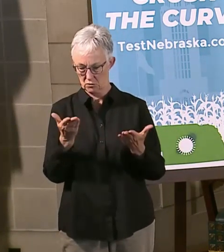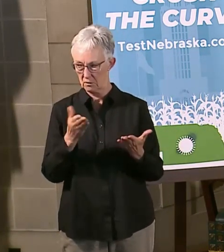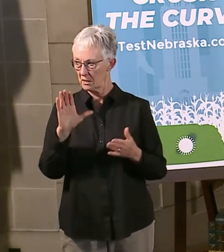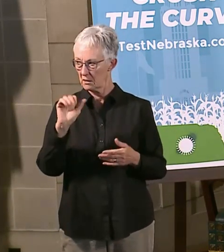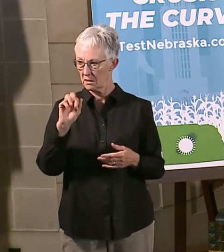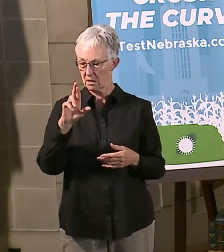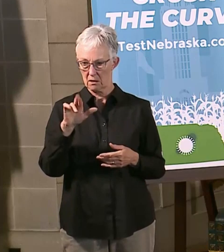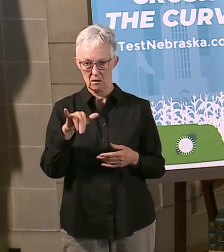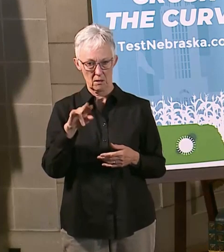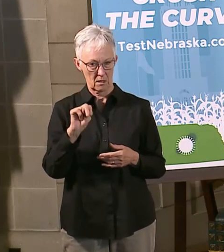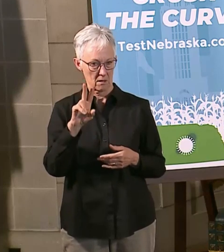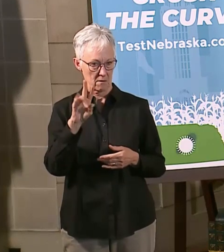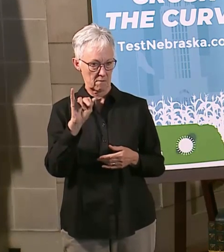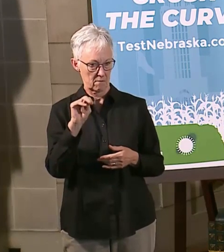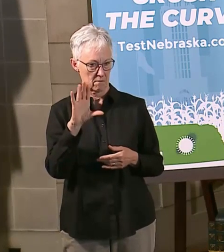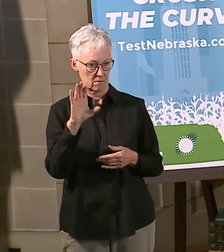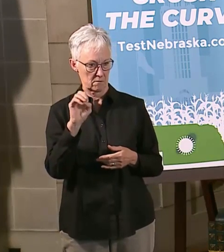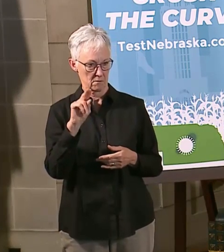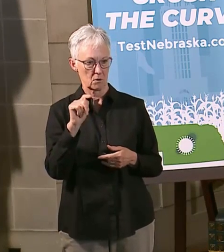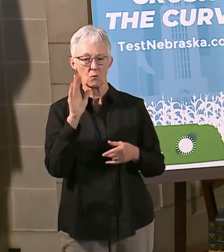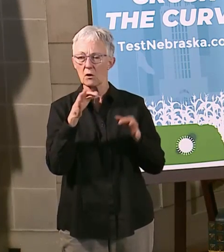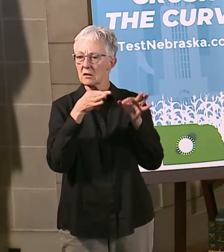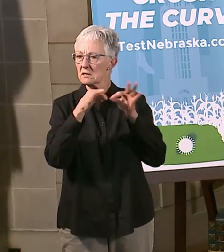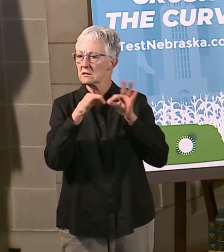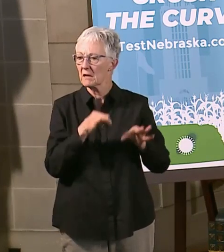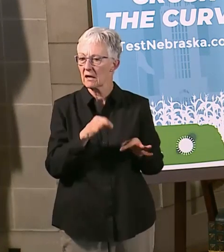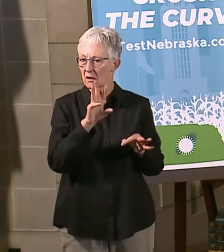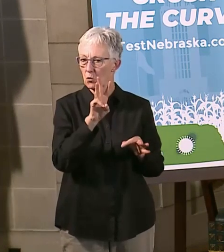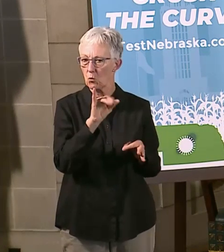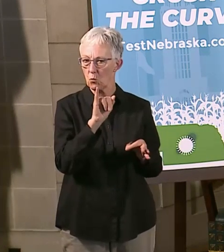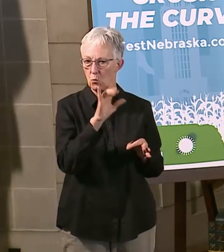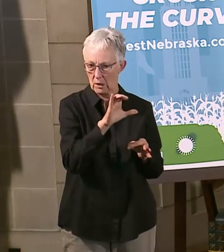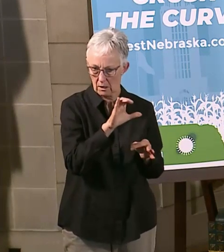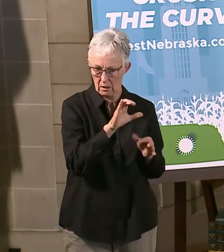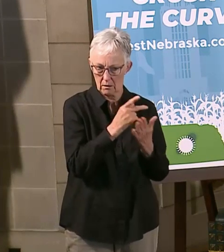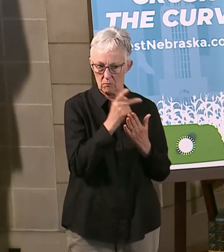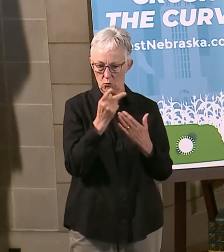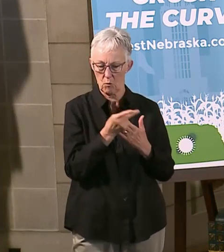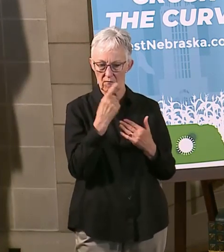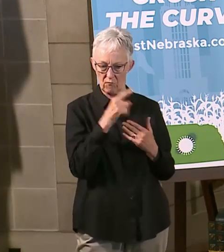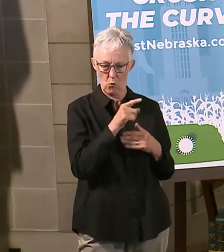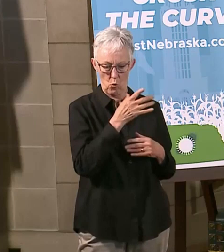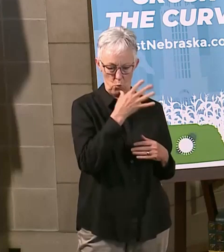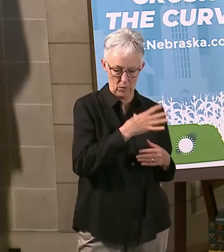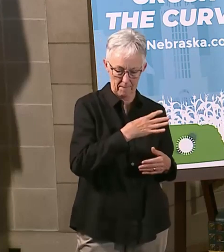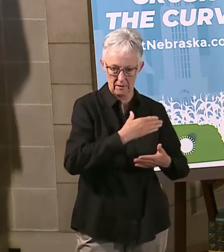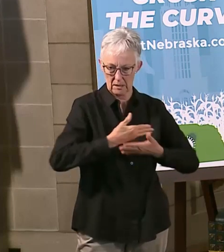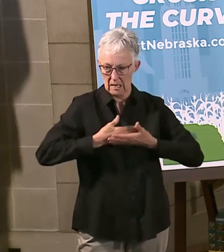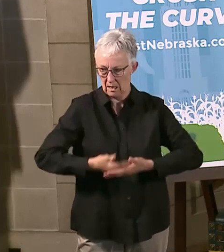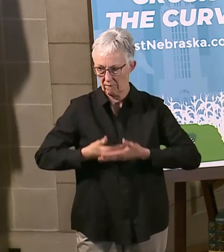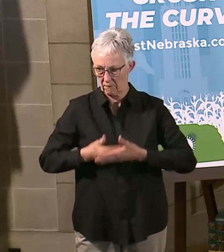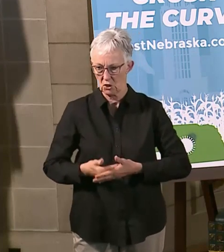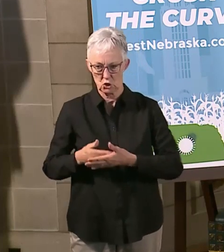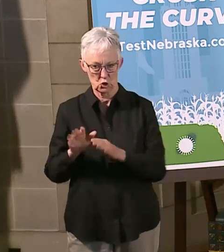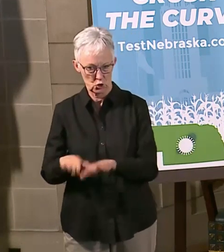Infants, Children program, the WIC program, and some of the things that are going on with that program, because USDA has waived some of the requirements.